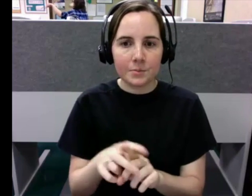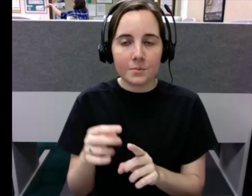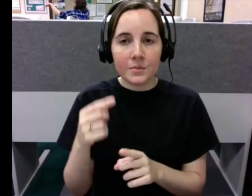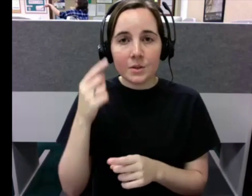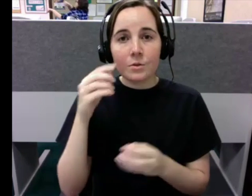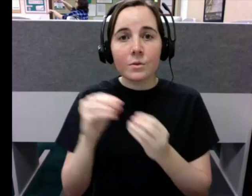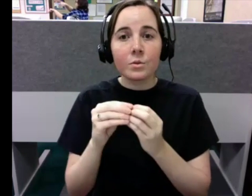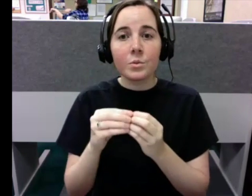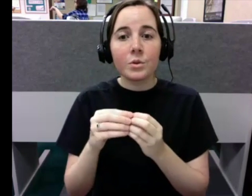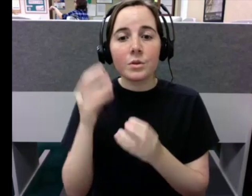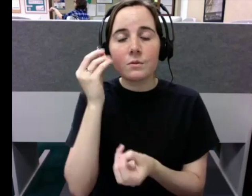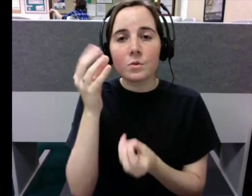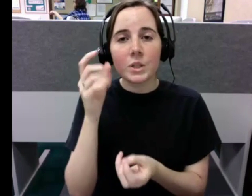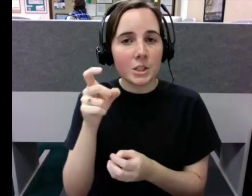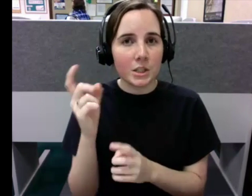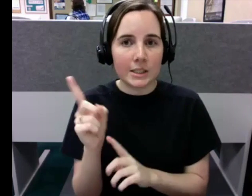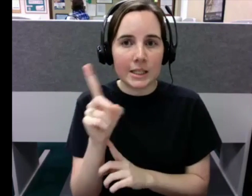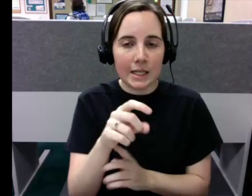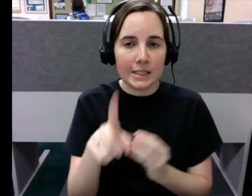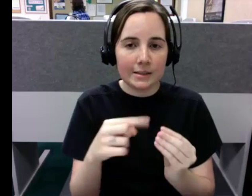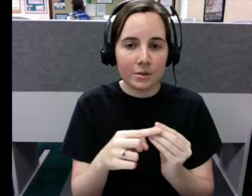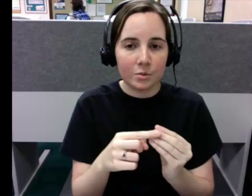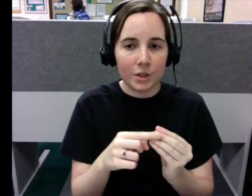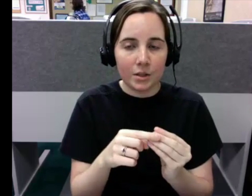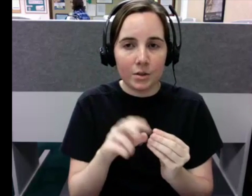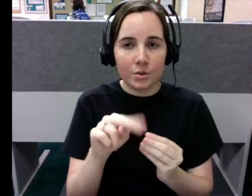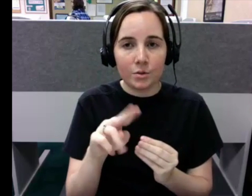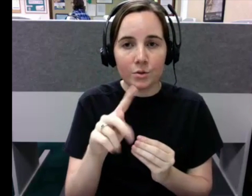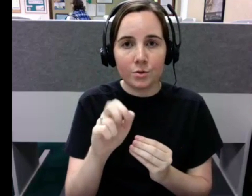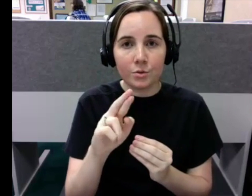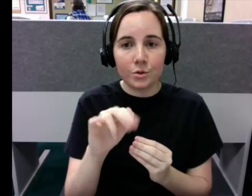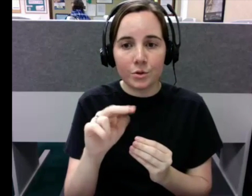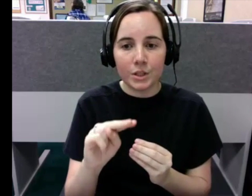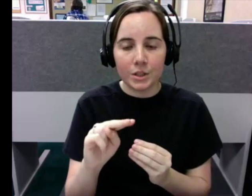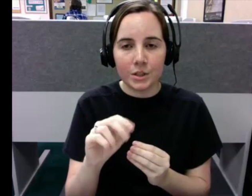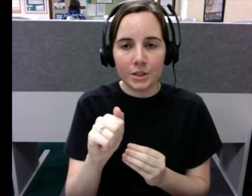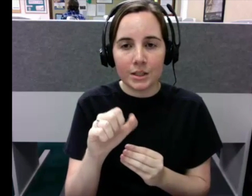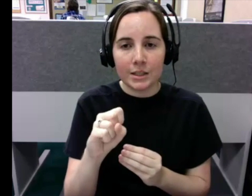Nutrition Assistance Programs, publication number